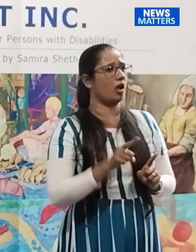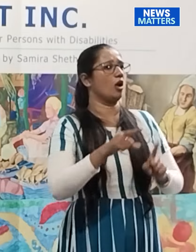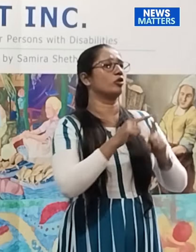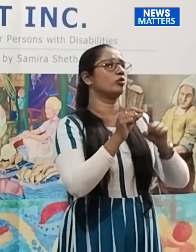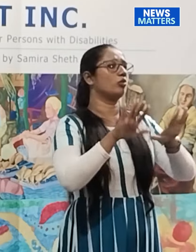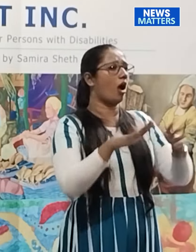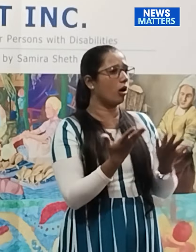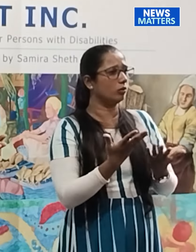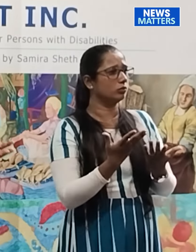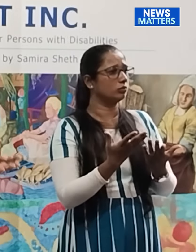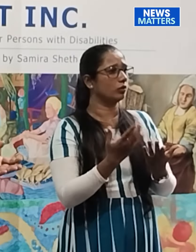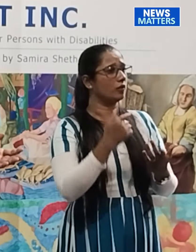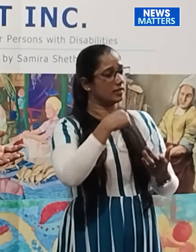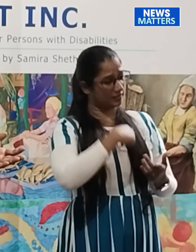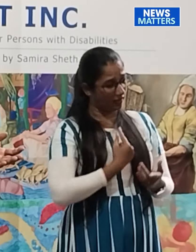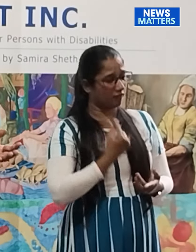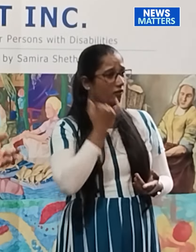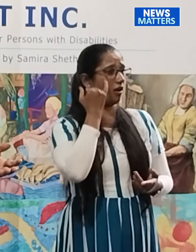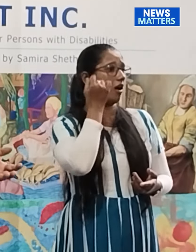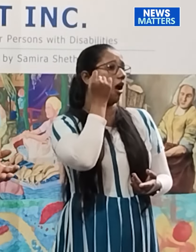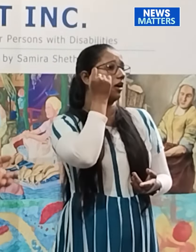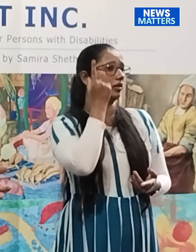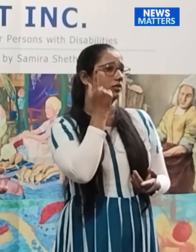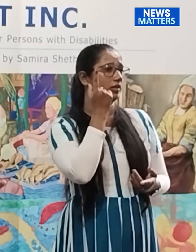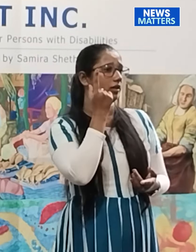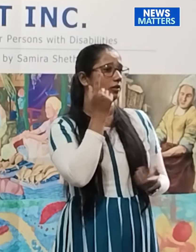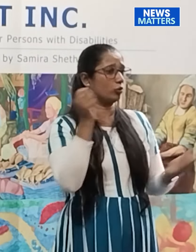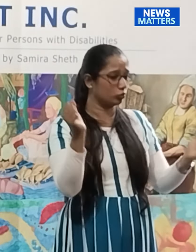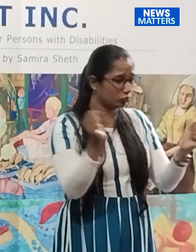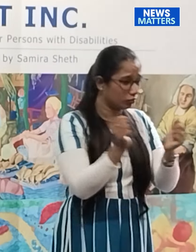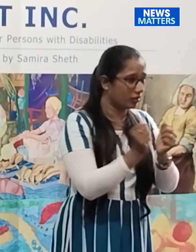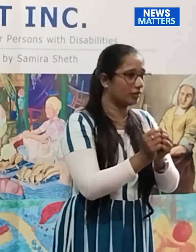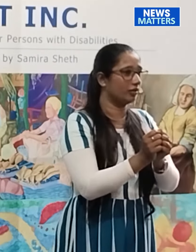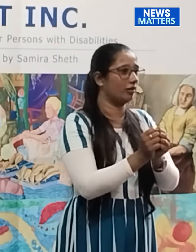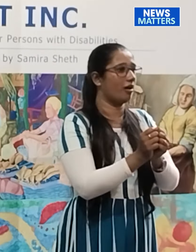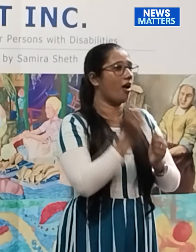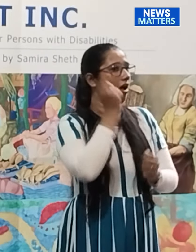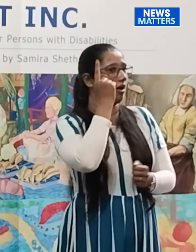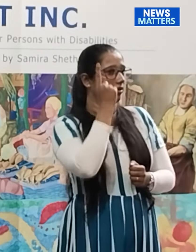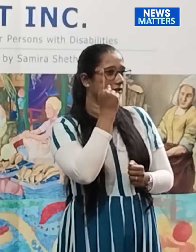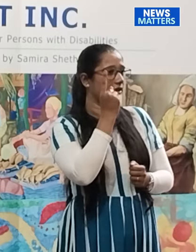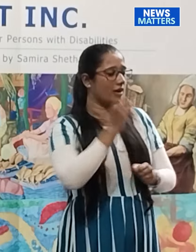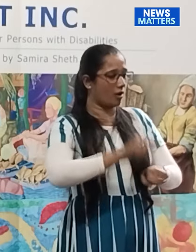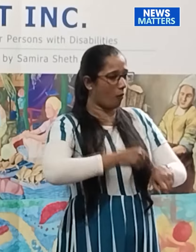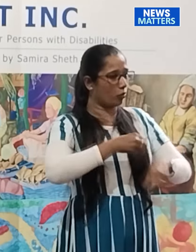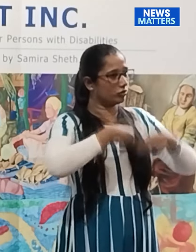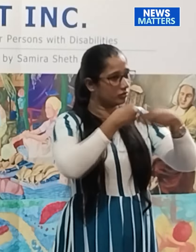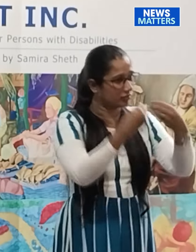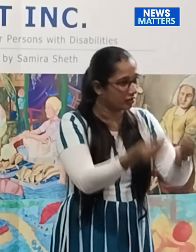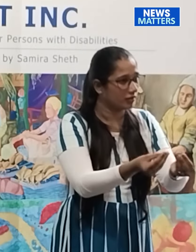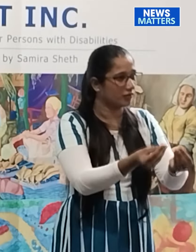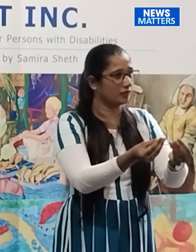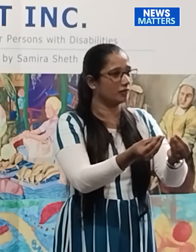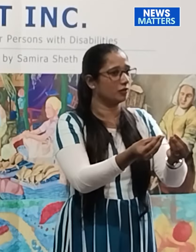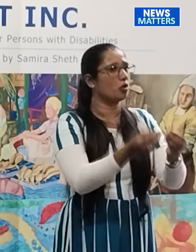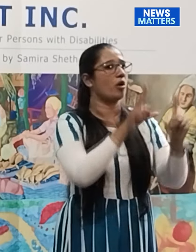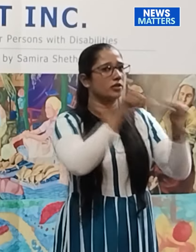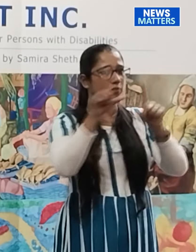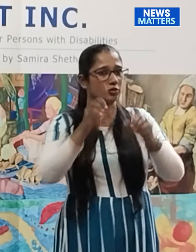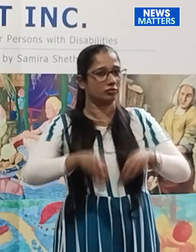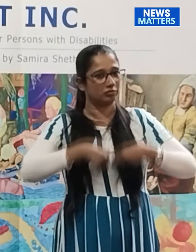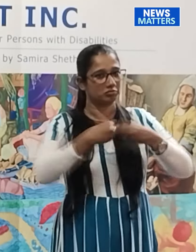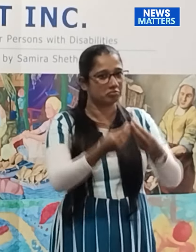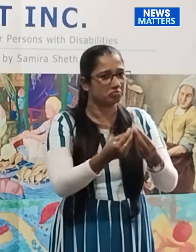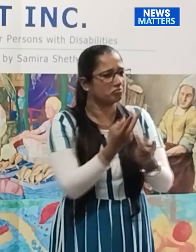we understand, when we get along with them, and we provide them the opportunities, we provide them such exhibition